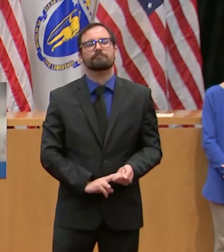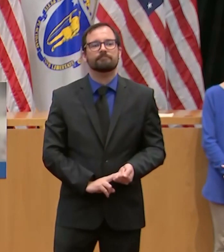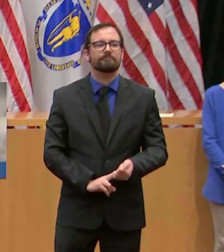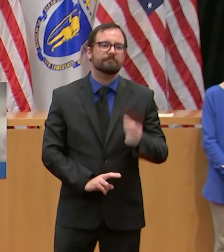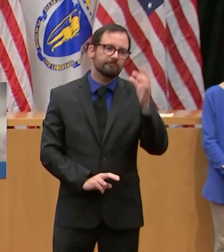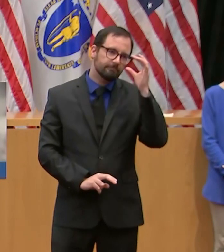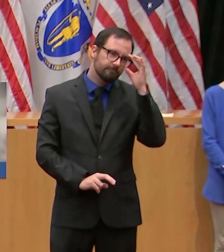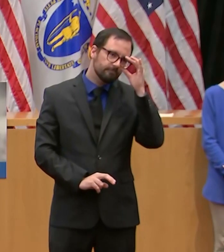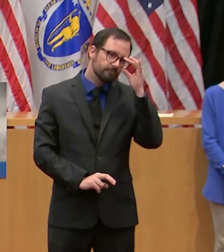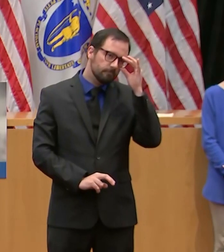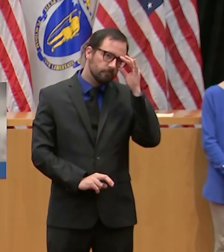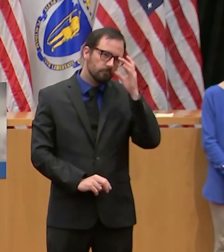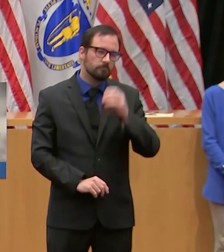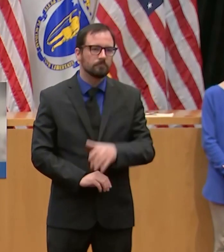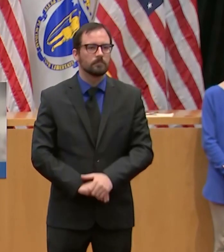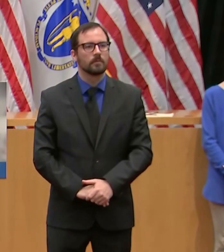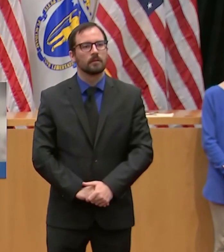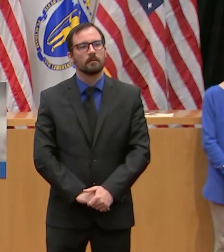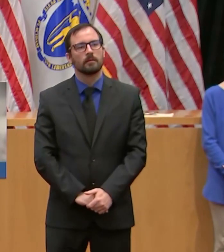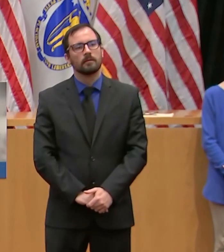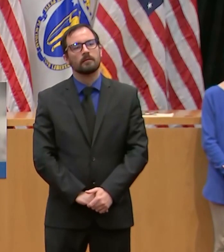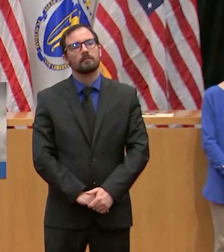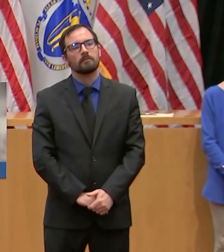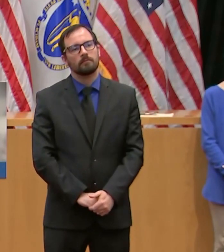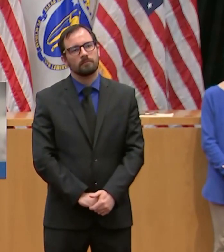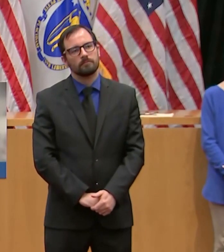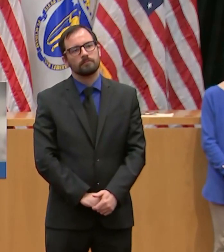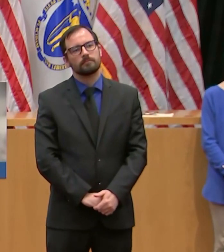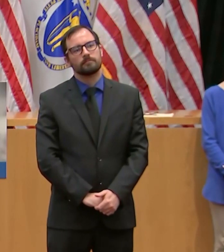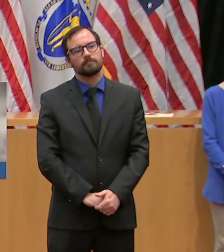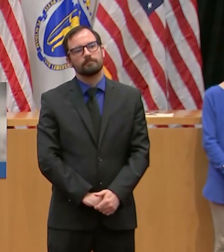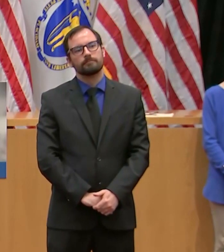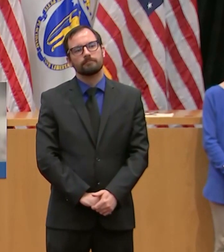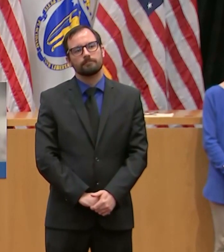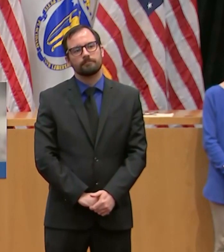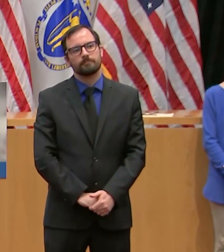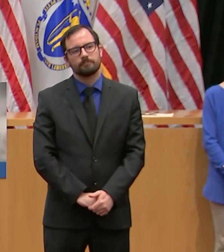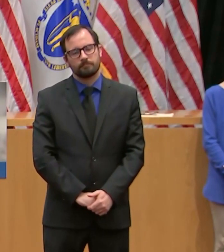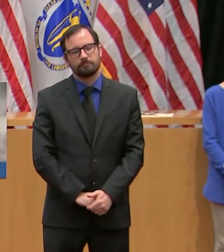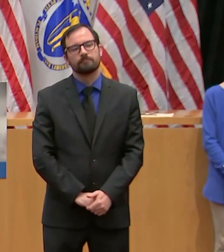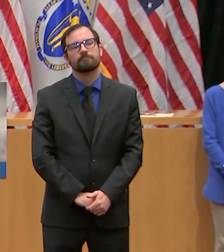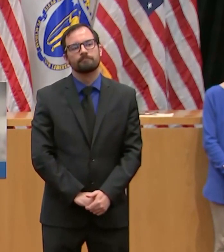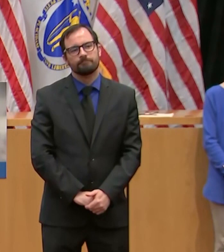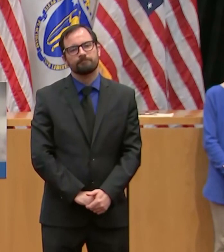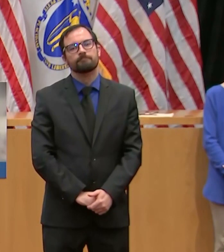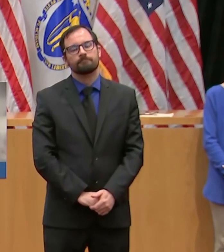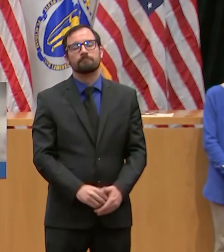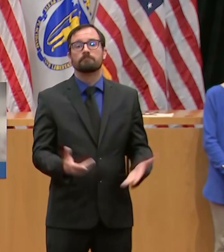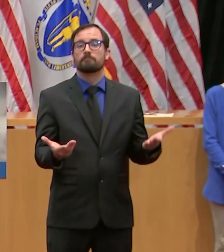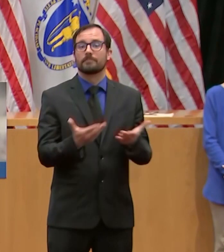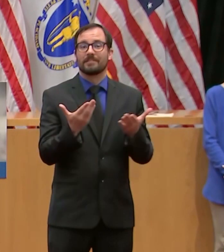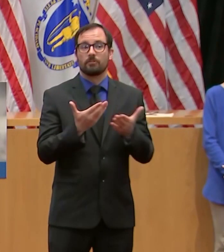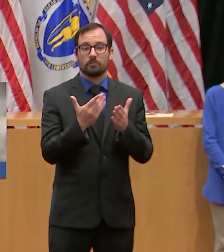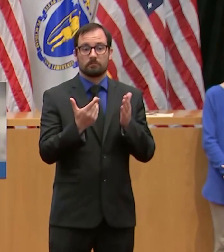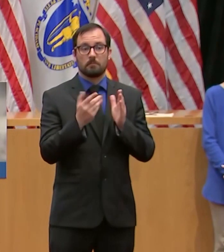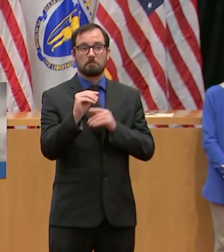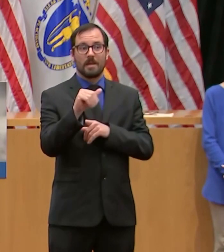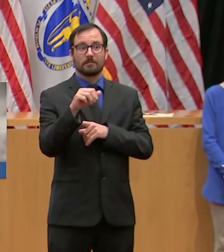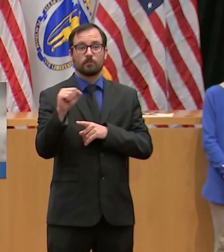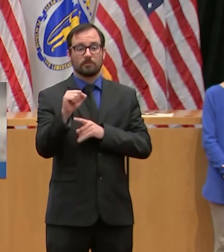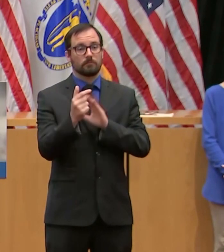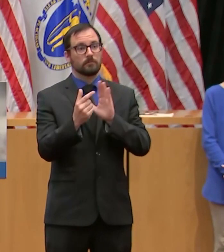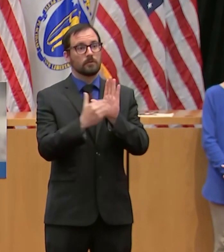to be licensed to practice here in the Commonwealth. Specifically, the order allows graduates of international medical schools